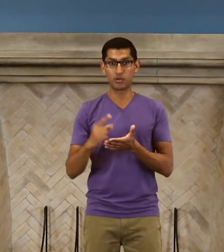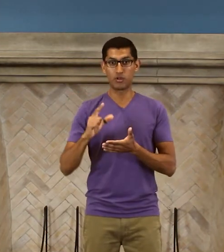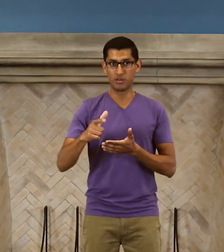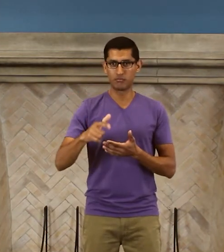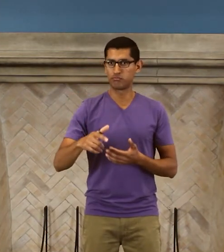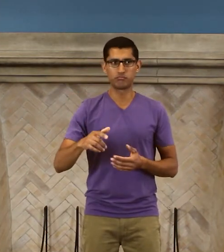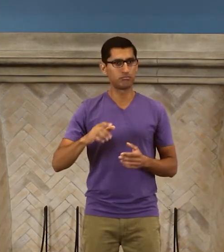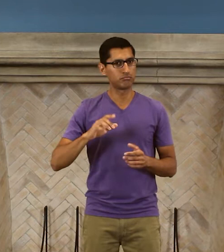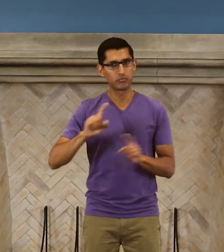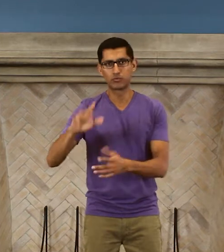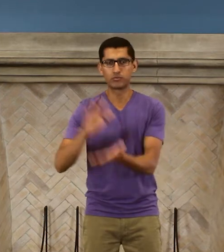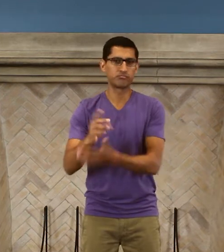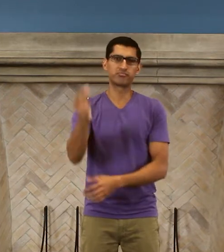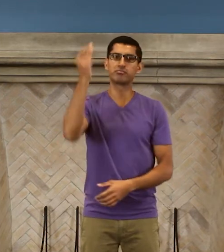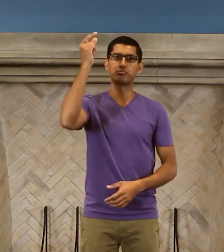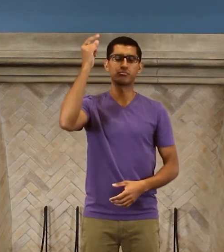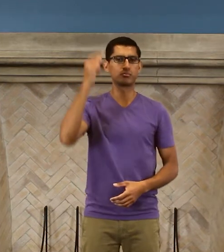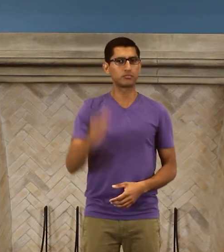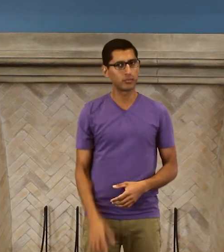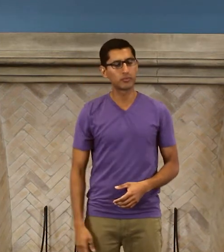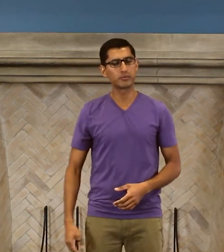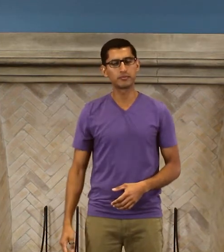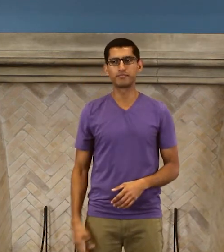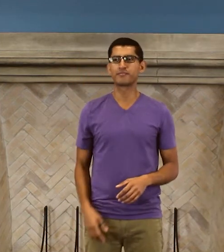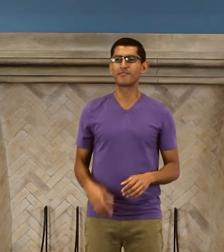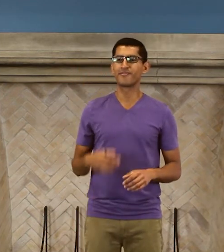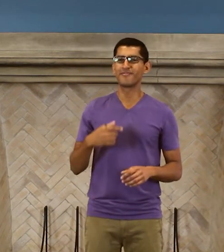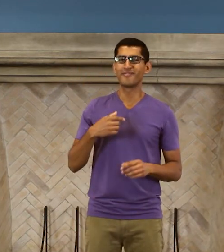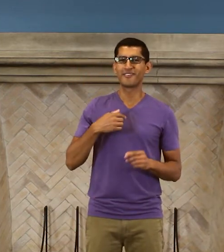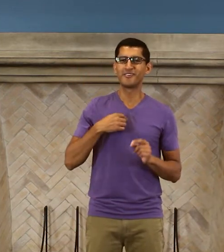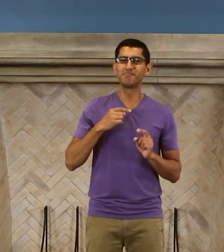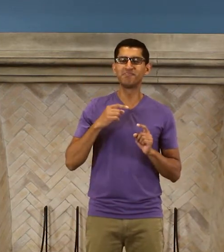a week after I moved here, I went straight to school.